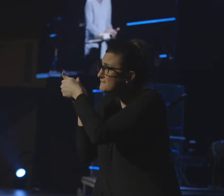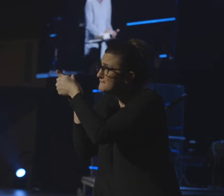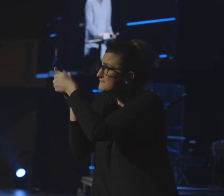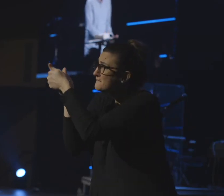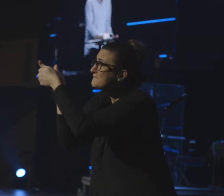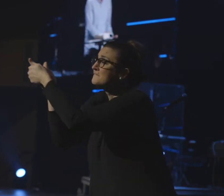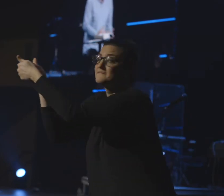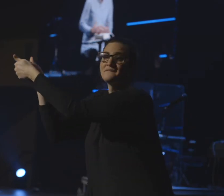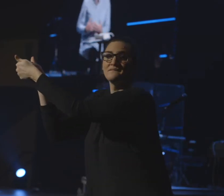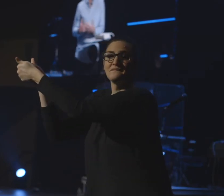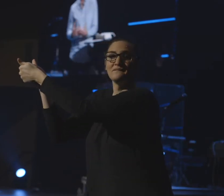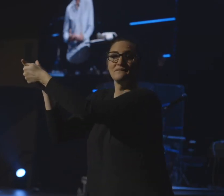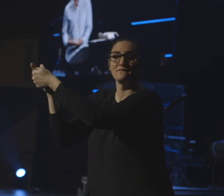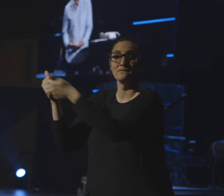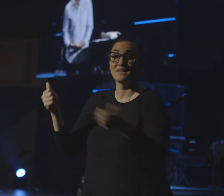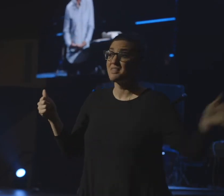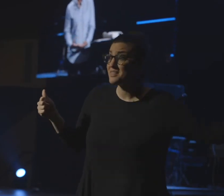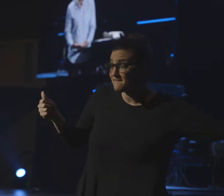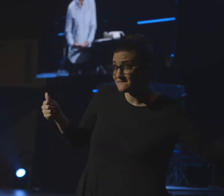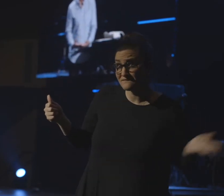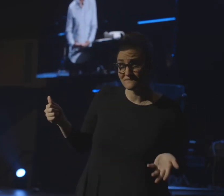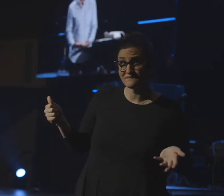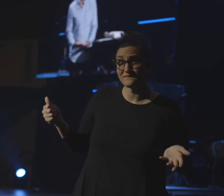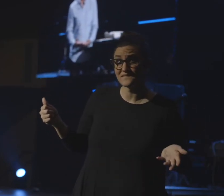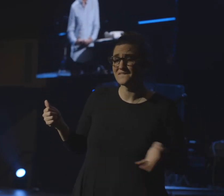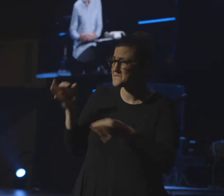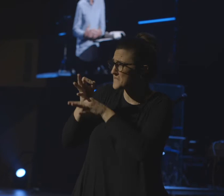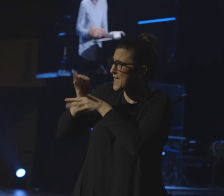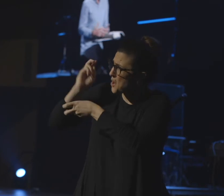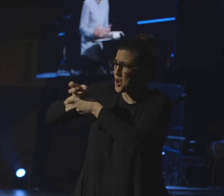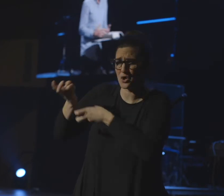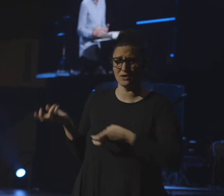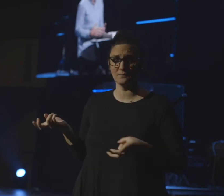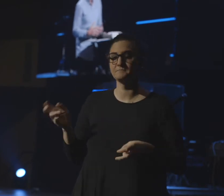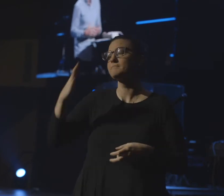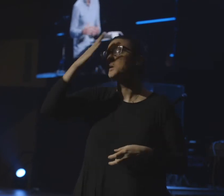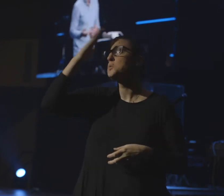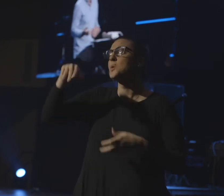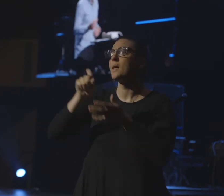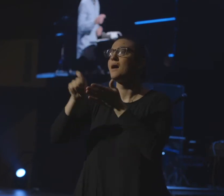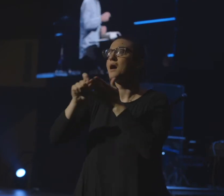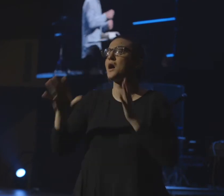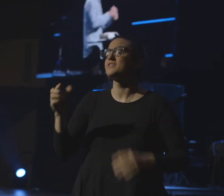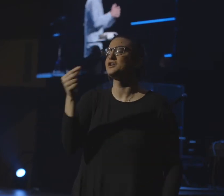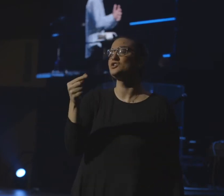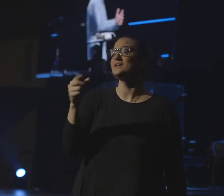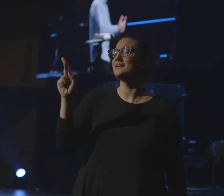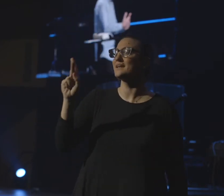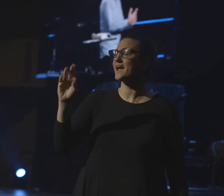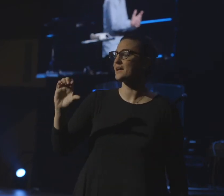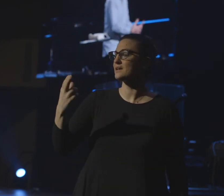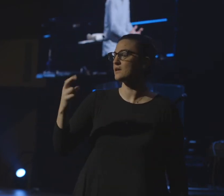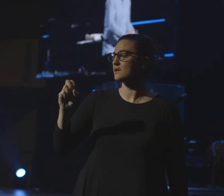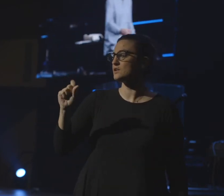told you something that's not true. Someone's told you a lie. You know, as G.K. Chesterton said, you know, the Christianity has not so much been